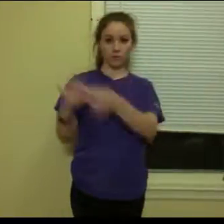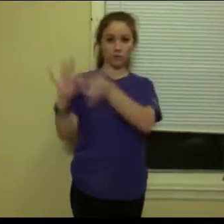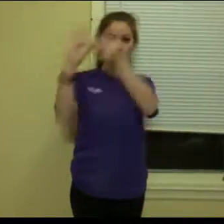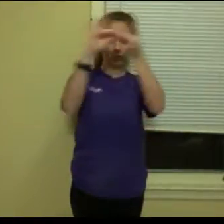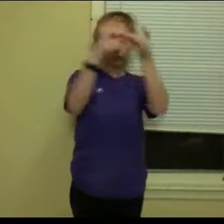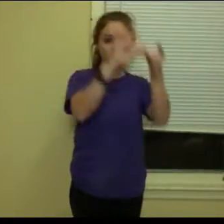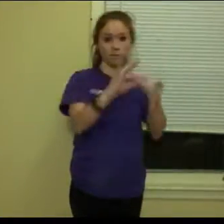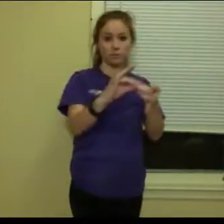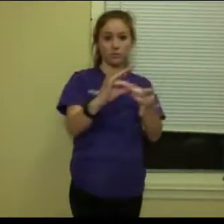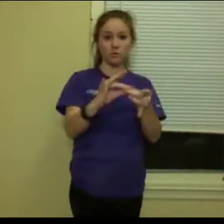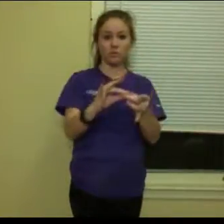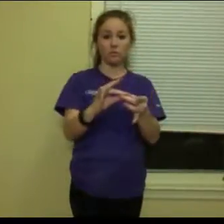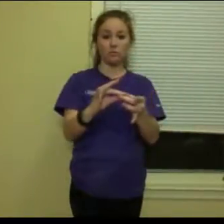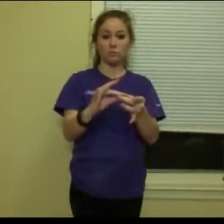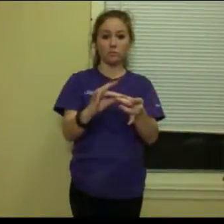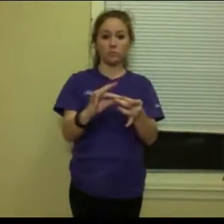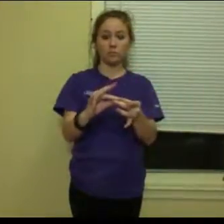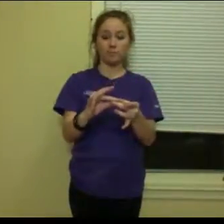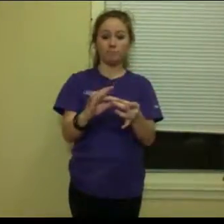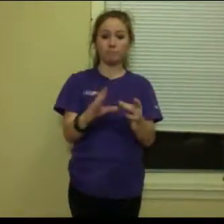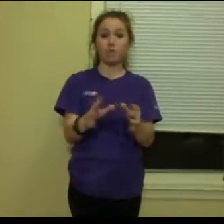They're all connected.